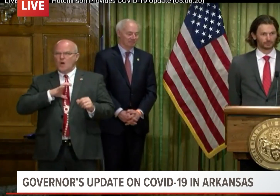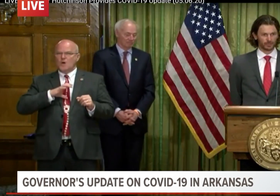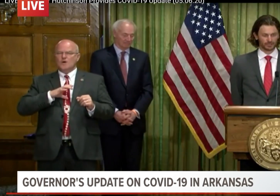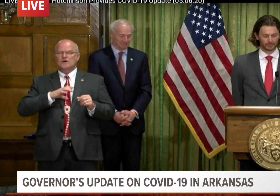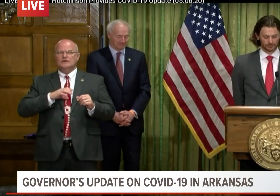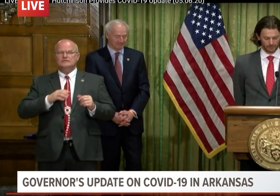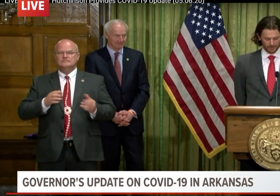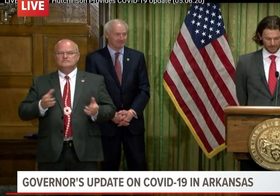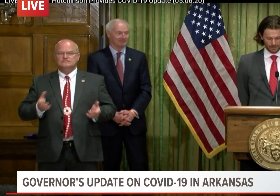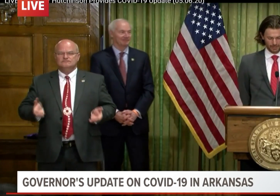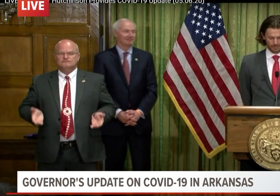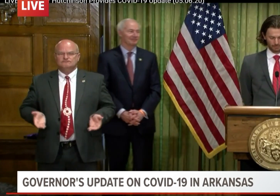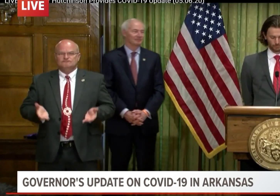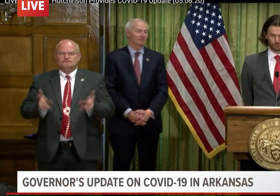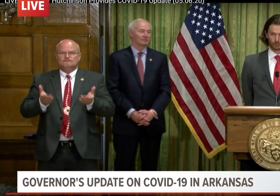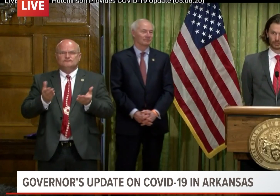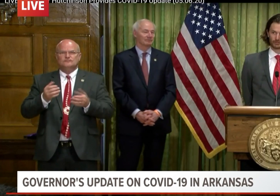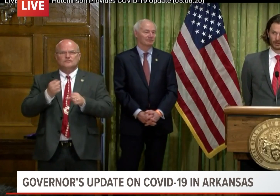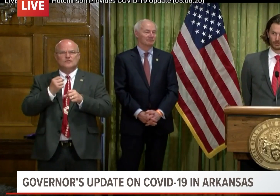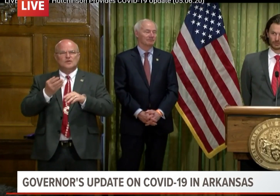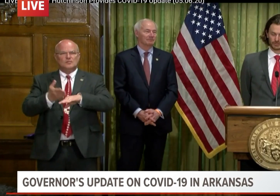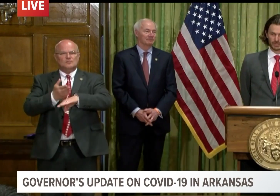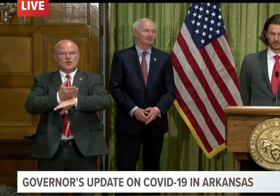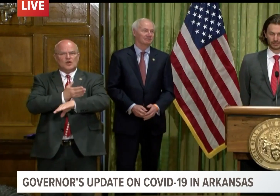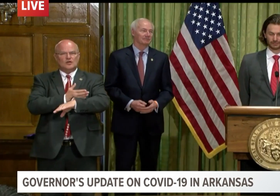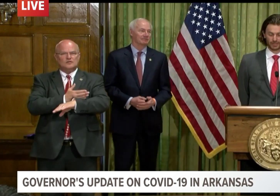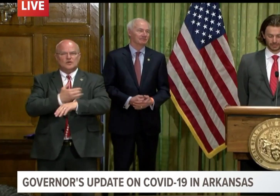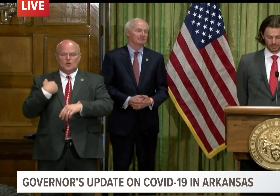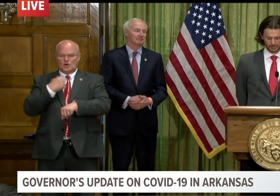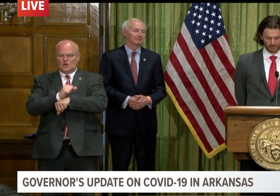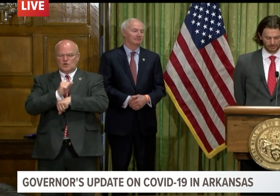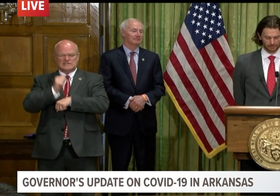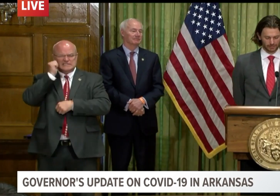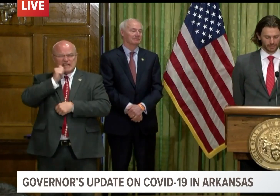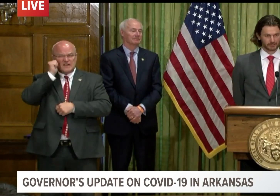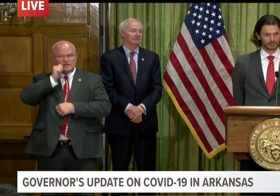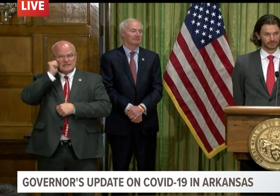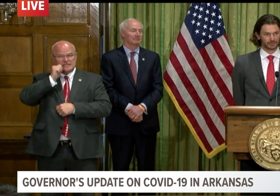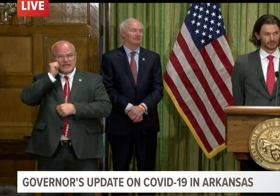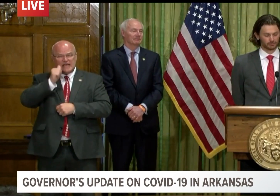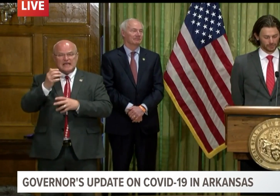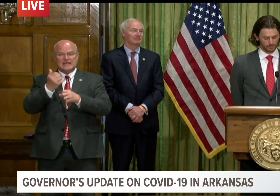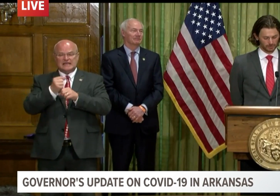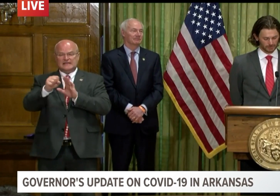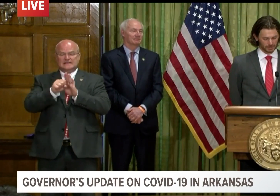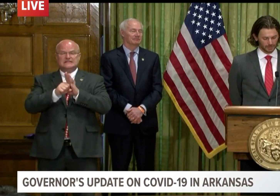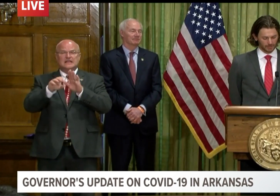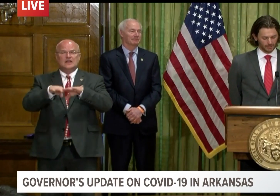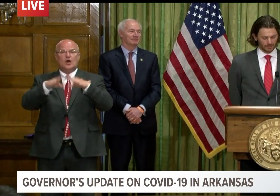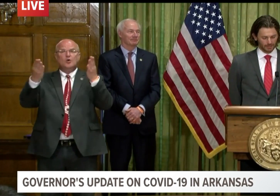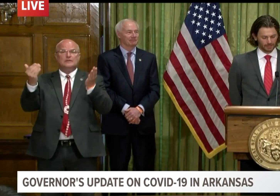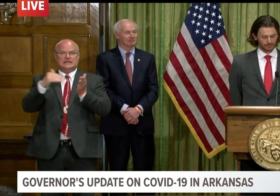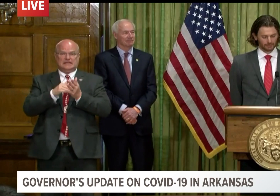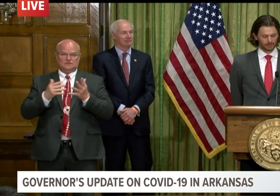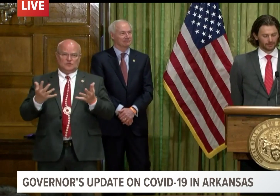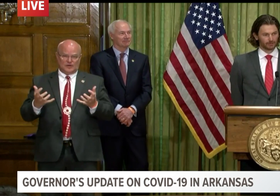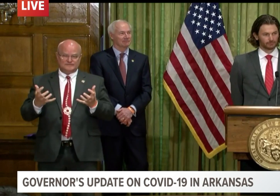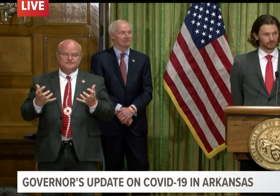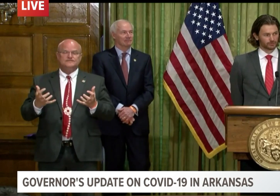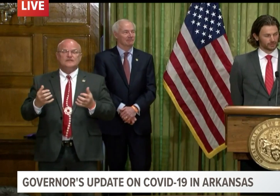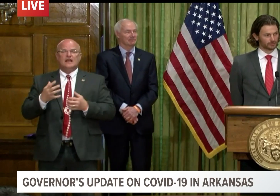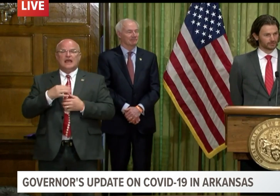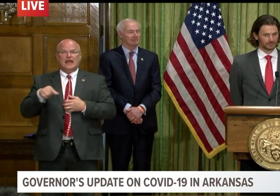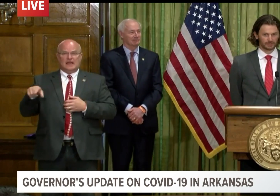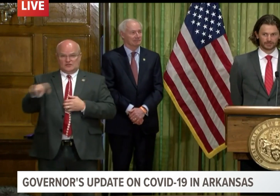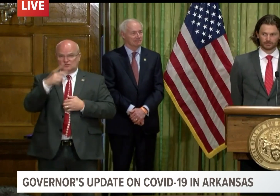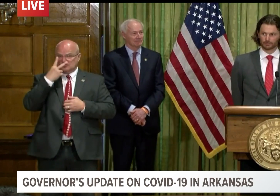progress that we're making. We're working almost daily, if not daily, to get the state reopened, and